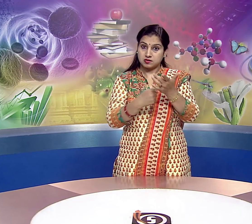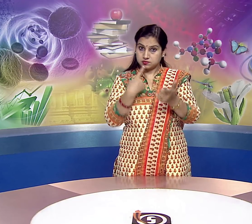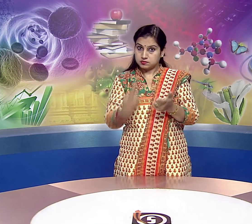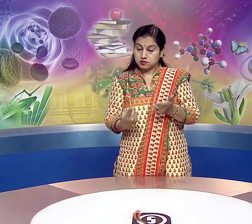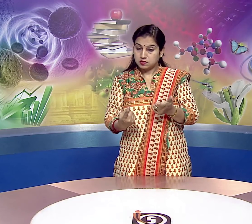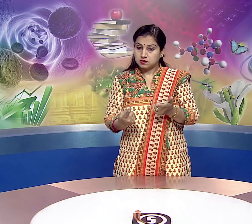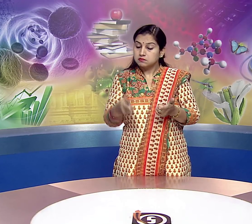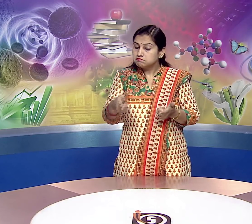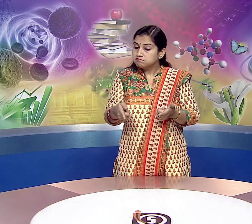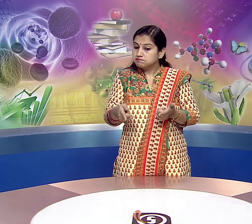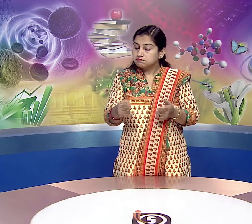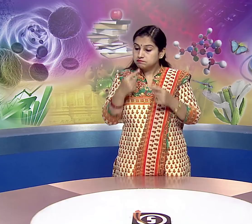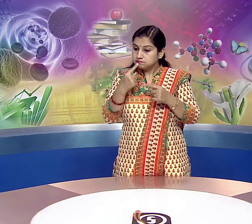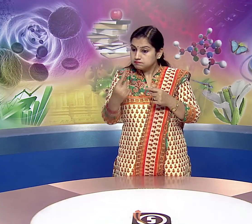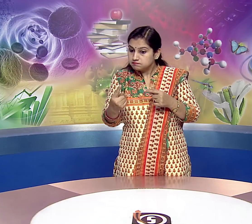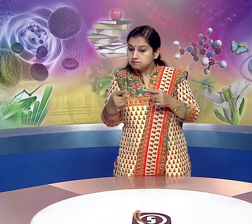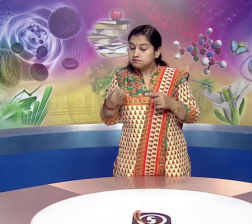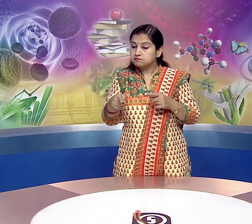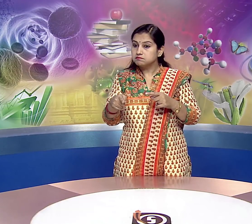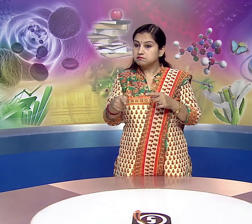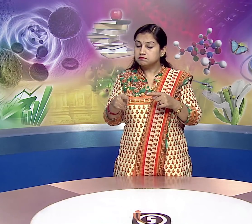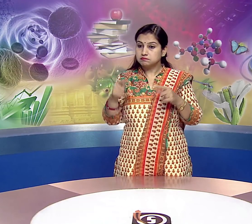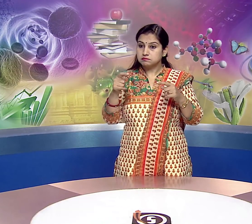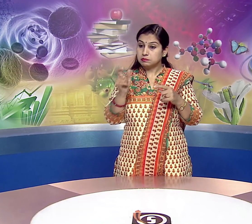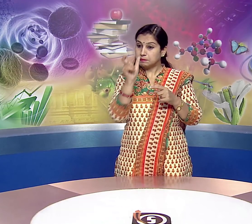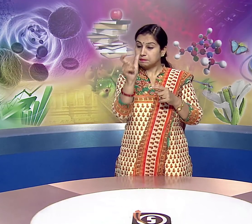something which was loaded with meaning.